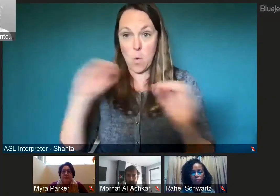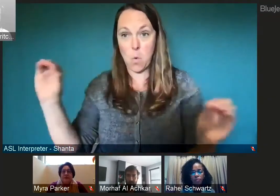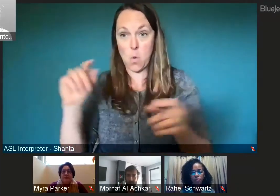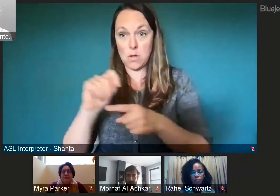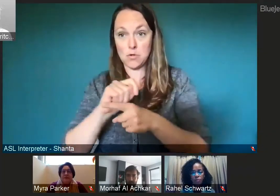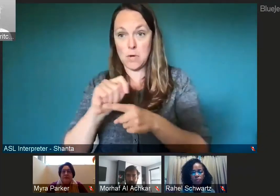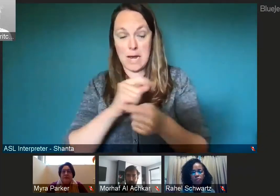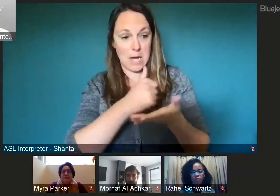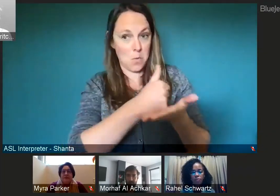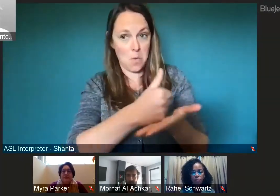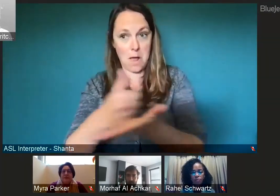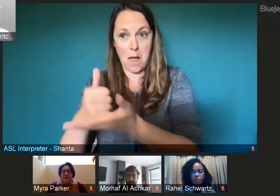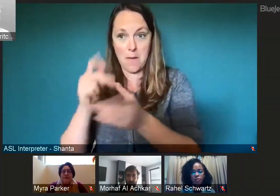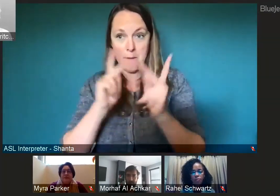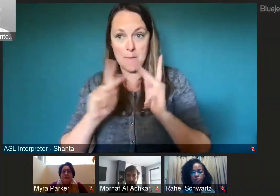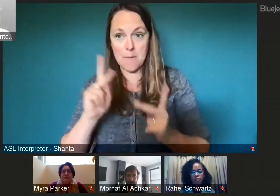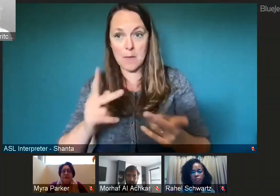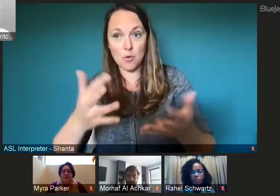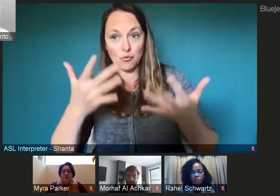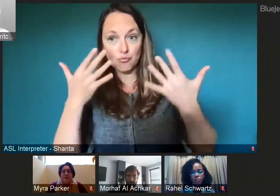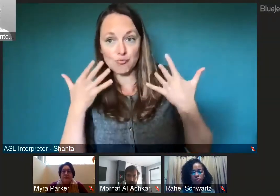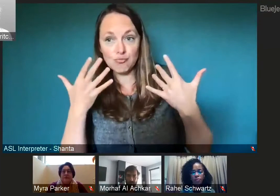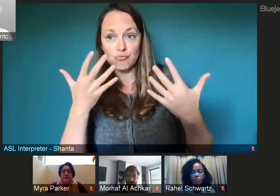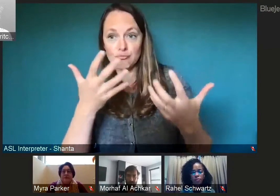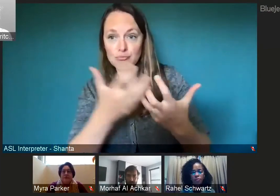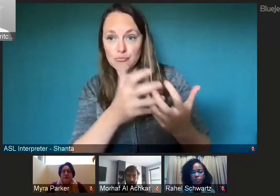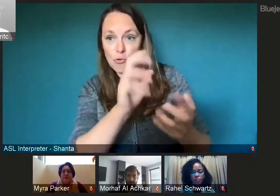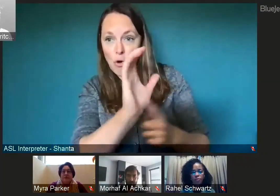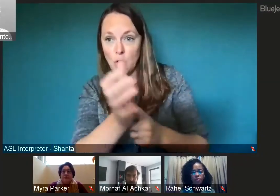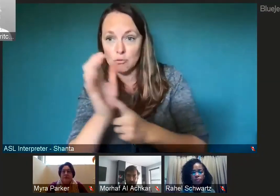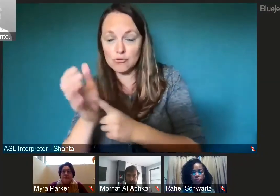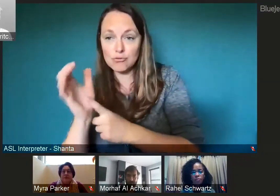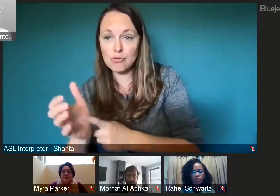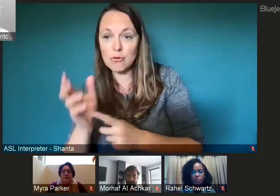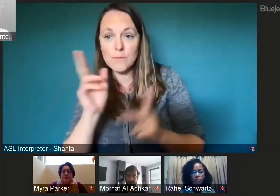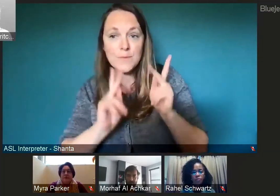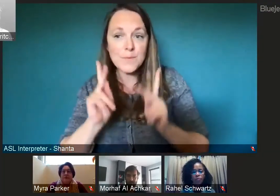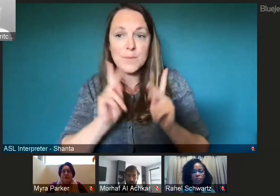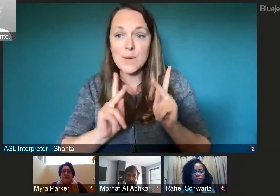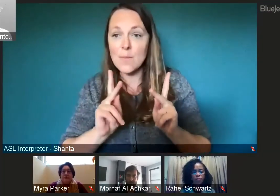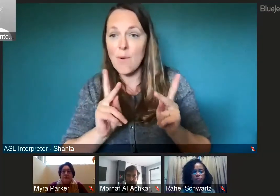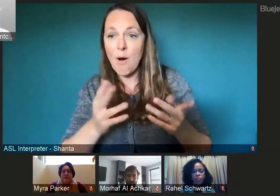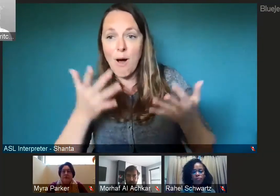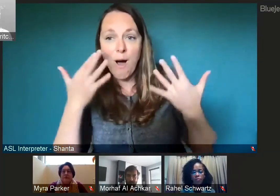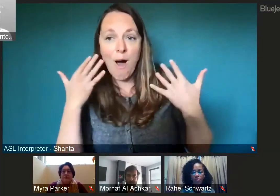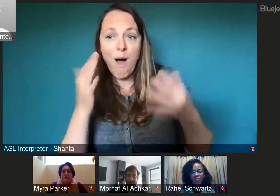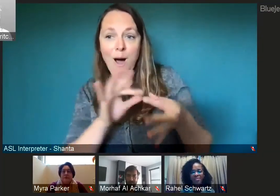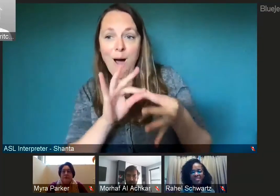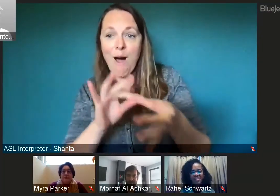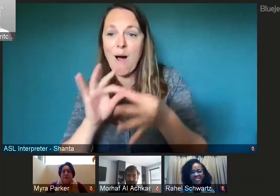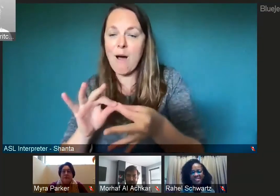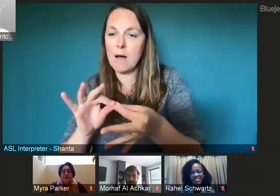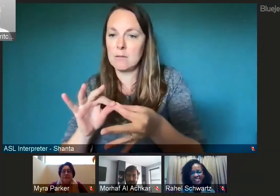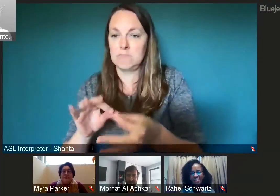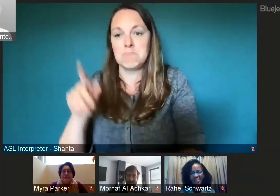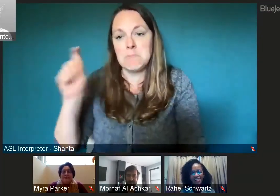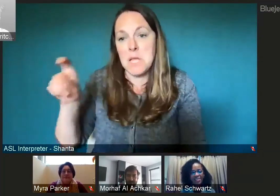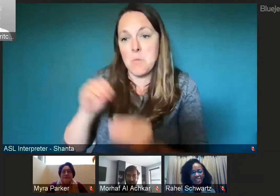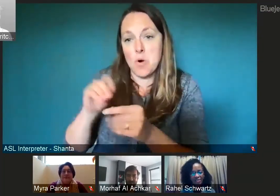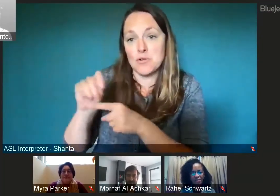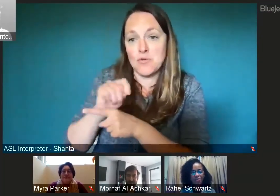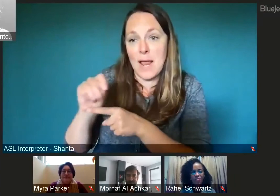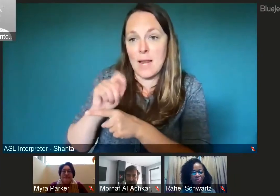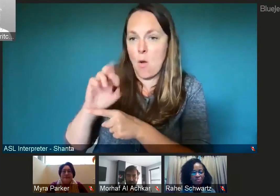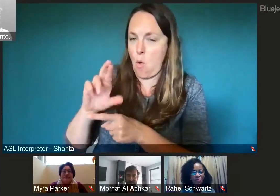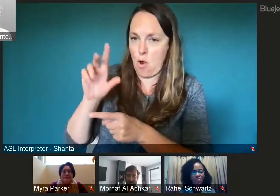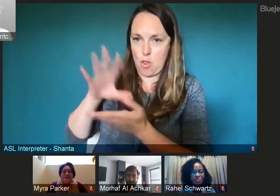people, be friendly to people, and be a people person, you need more training or change your ways,